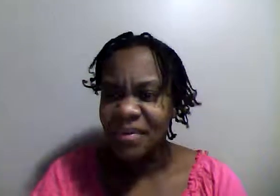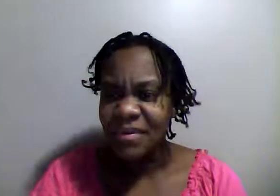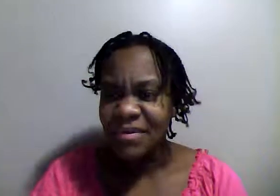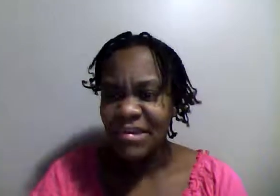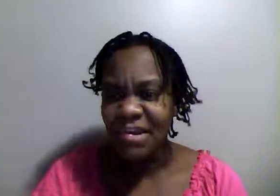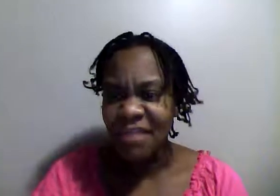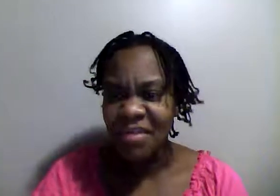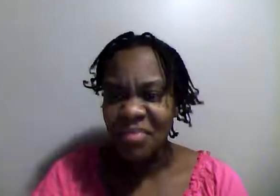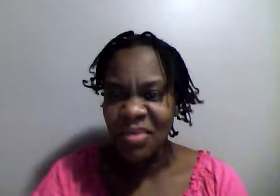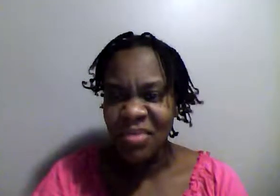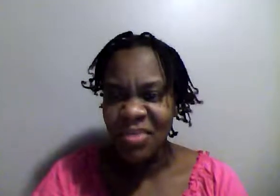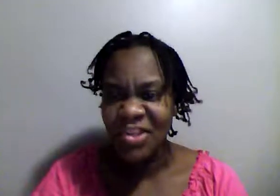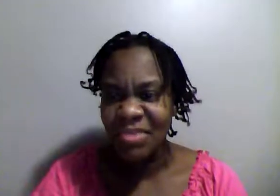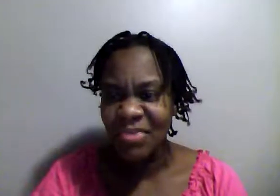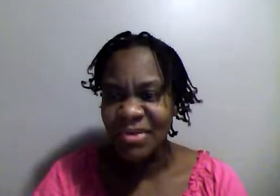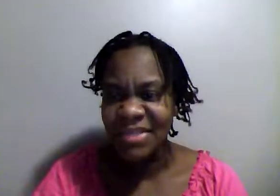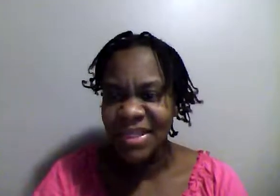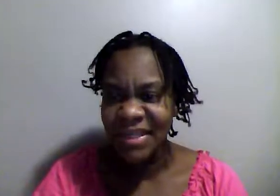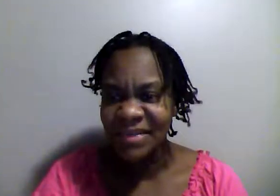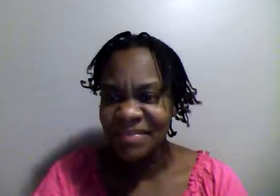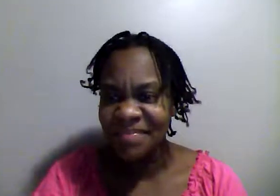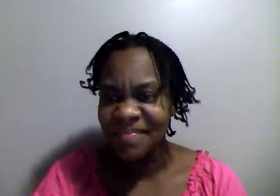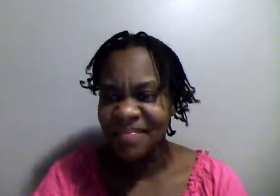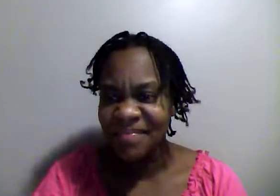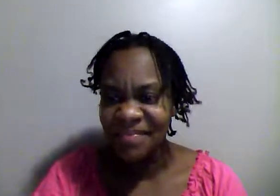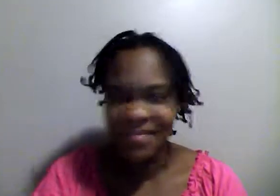So you're having a problem with chipmunks, eh?